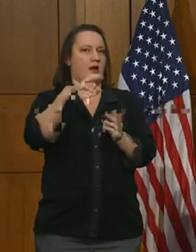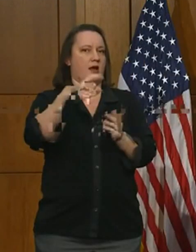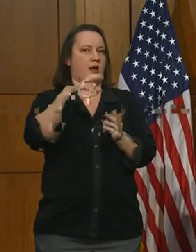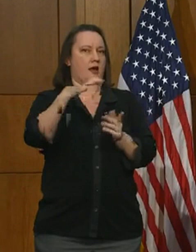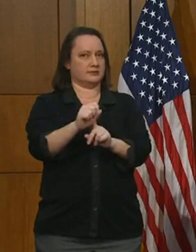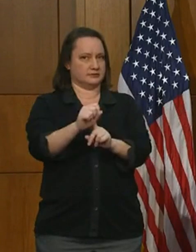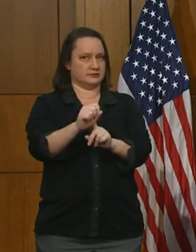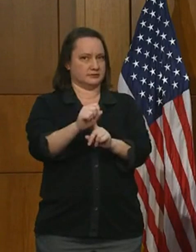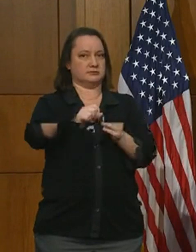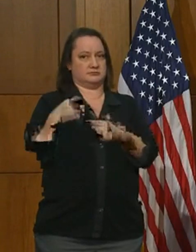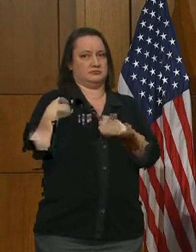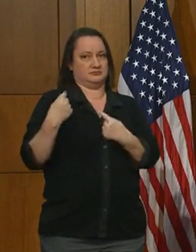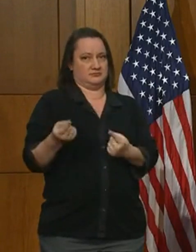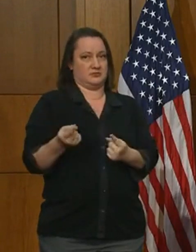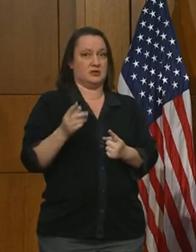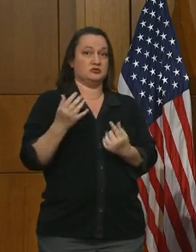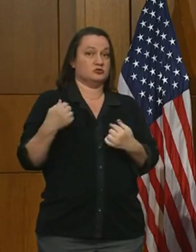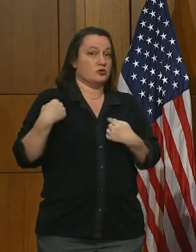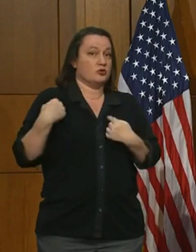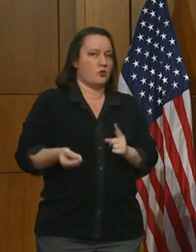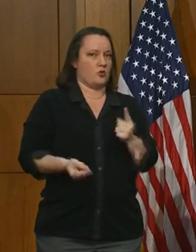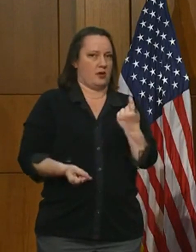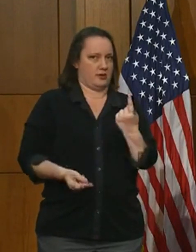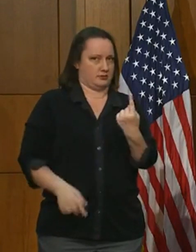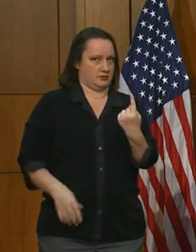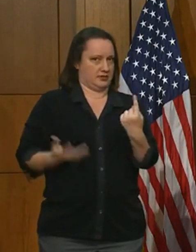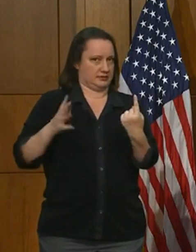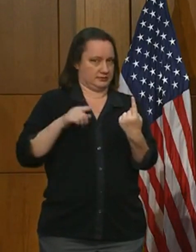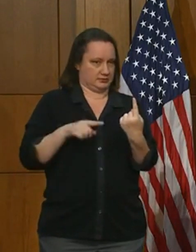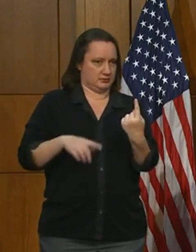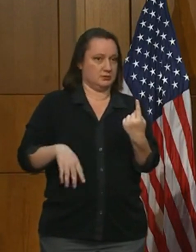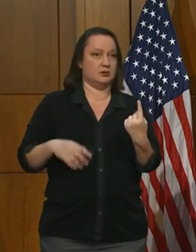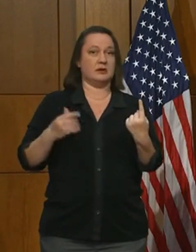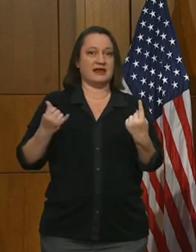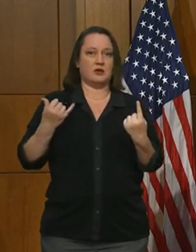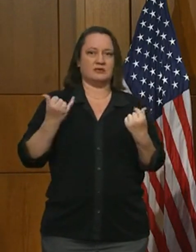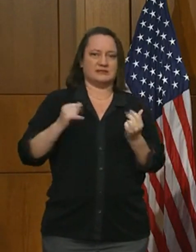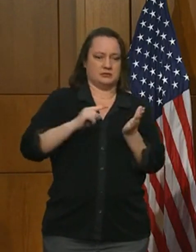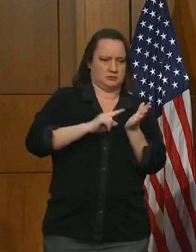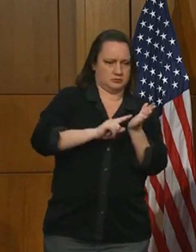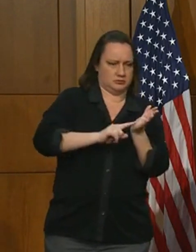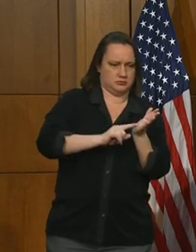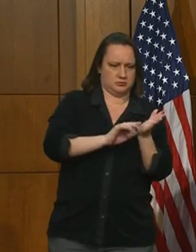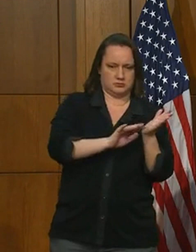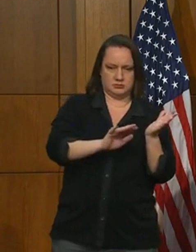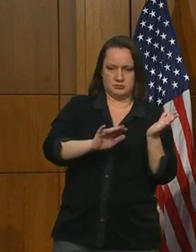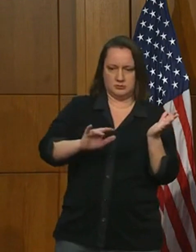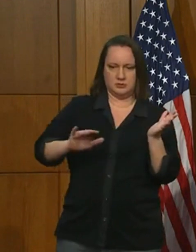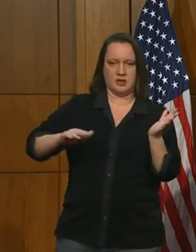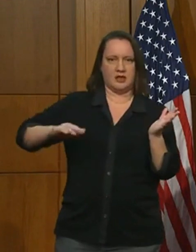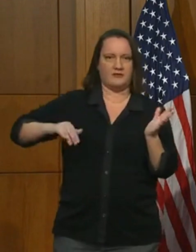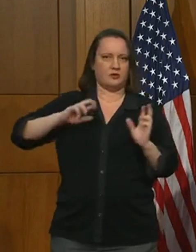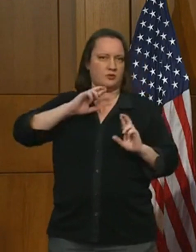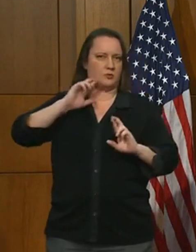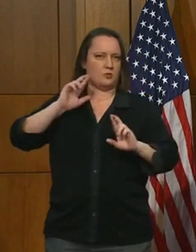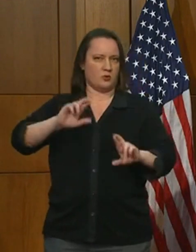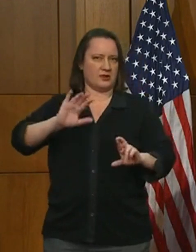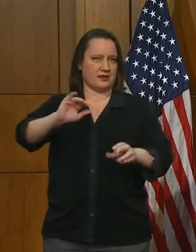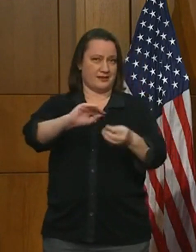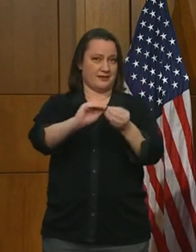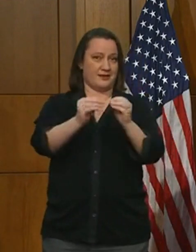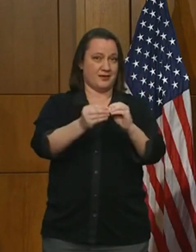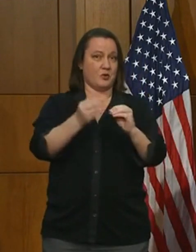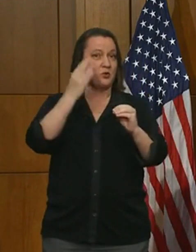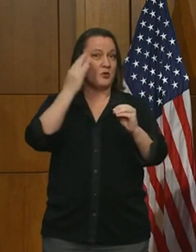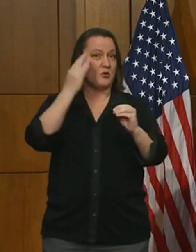at this point, and that's the only one that we have. We're currently getting the data on that, and we haven't yet reported it as we've just